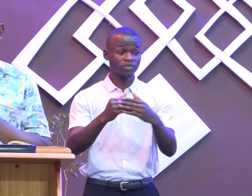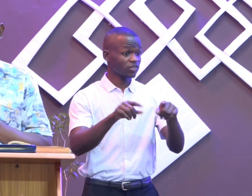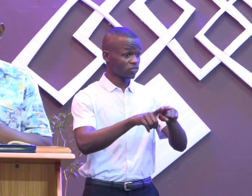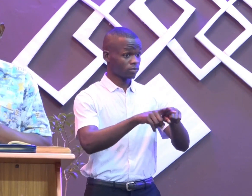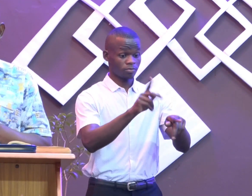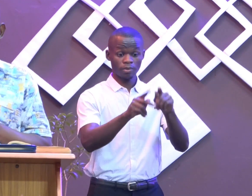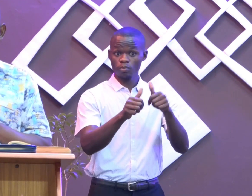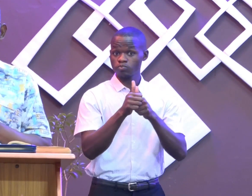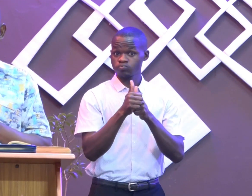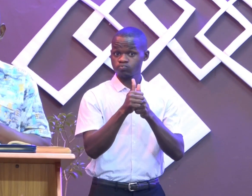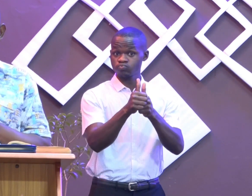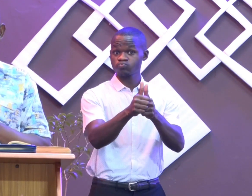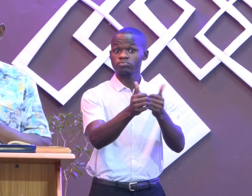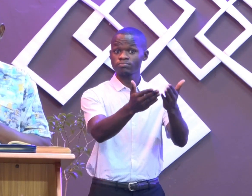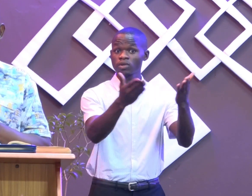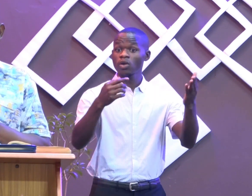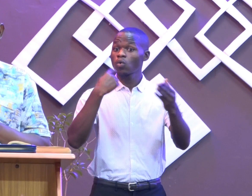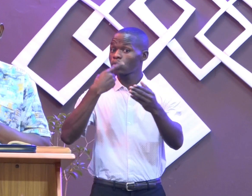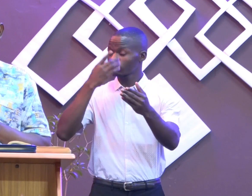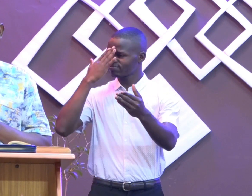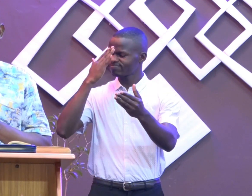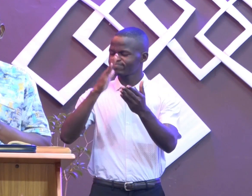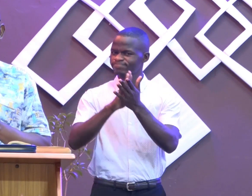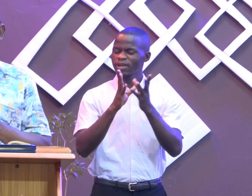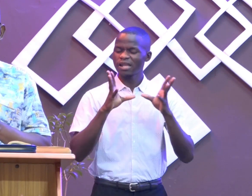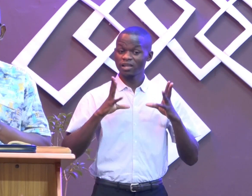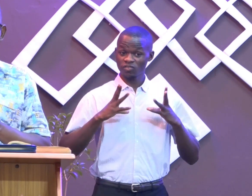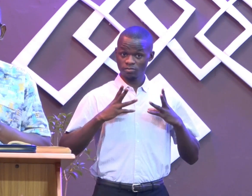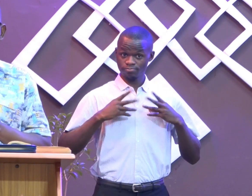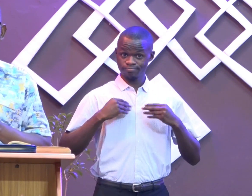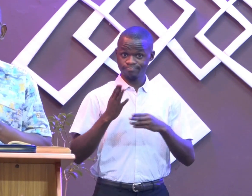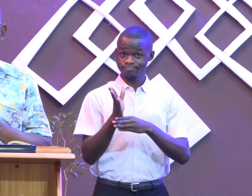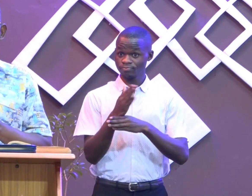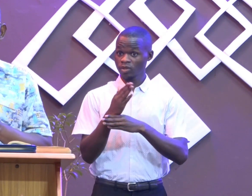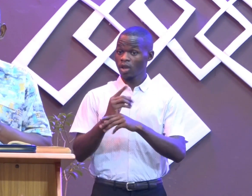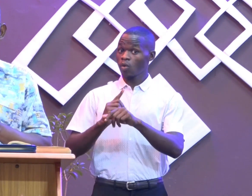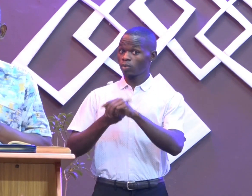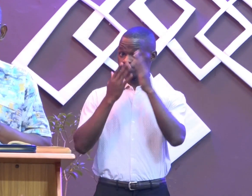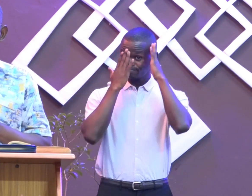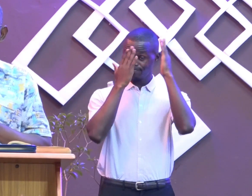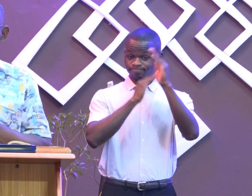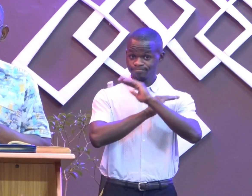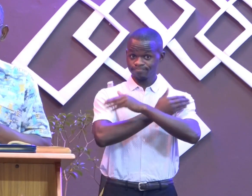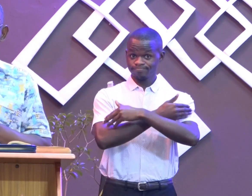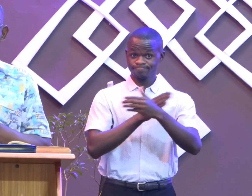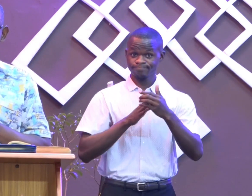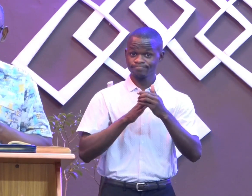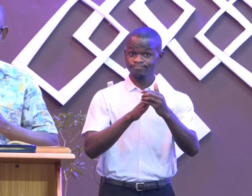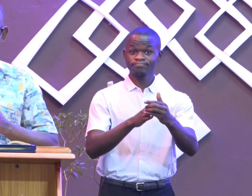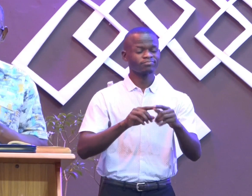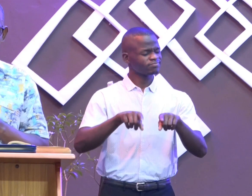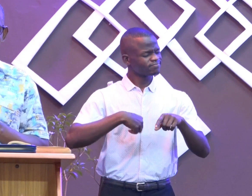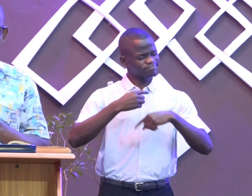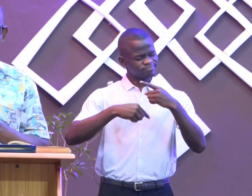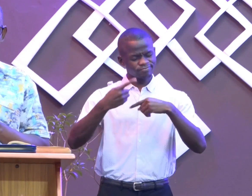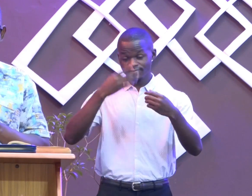nammwe abatugoberera abakkiriza obuweereza buno omulabirizi ng'akyatukulembera era nzikiriza nti